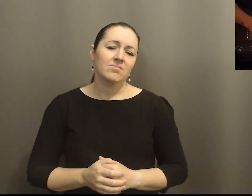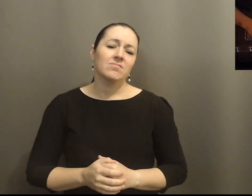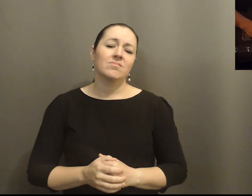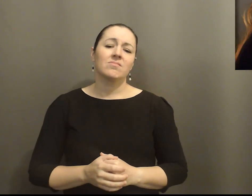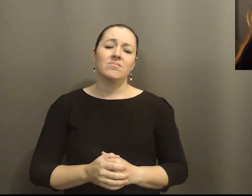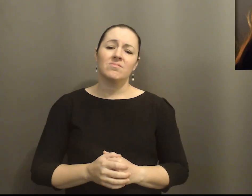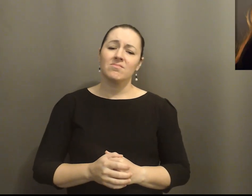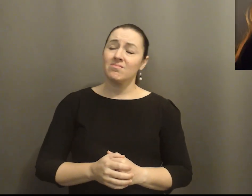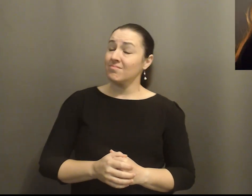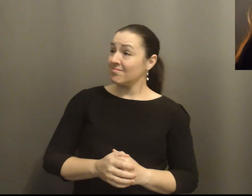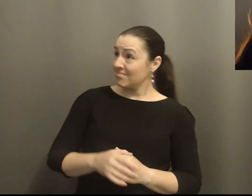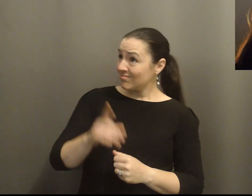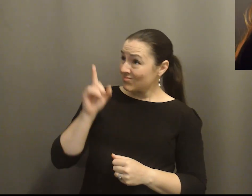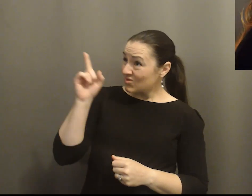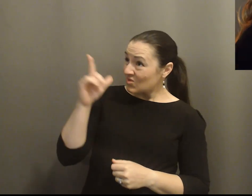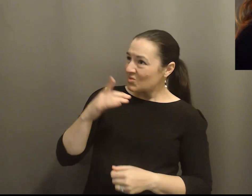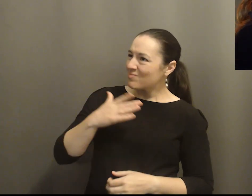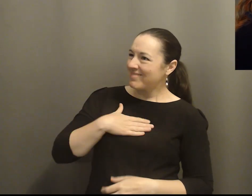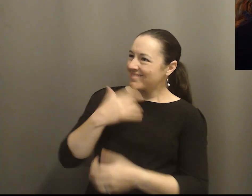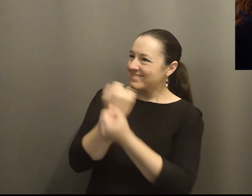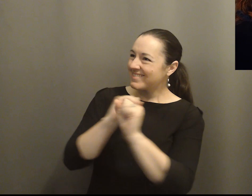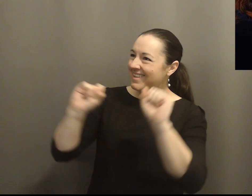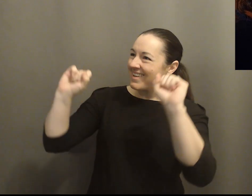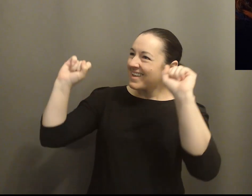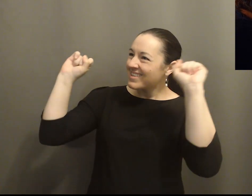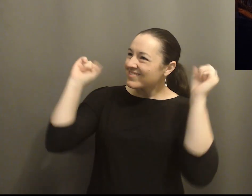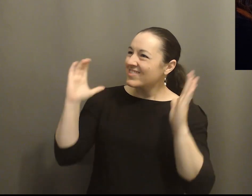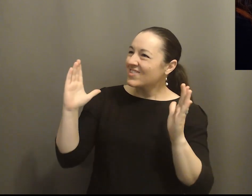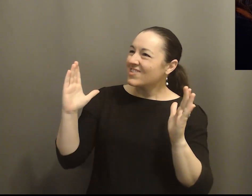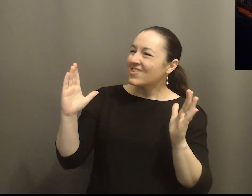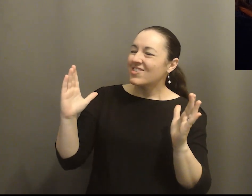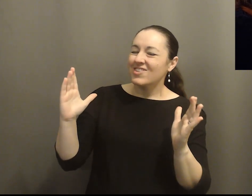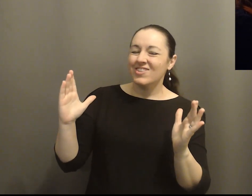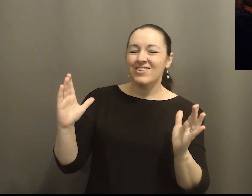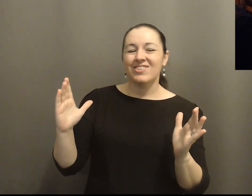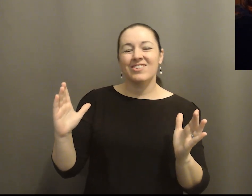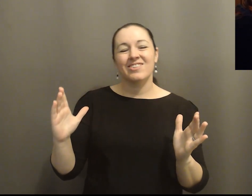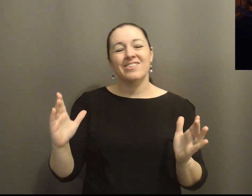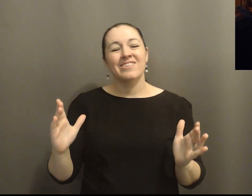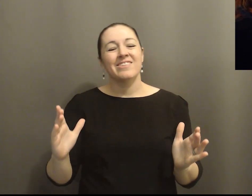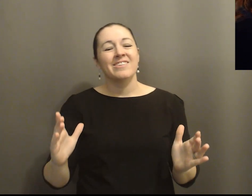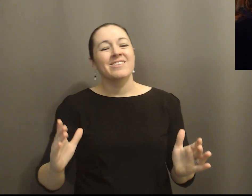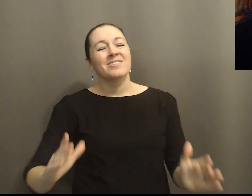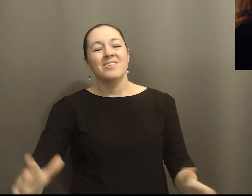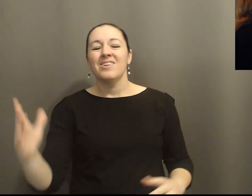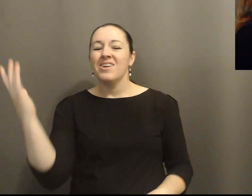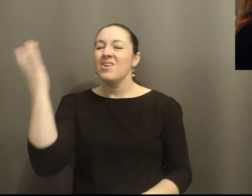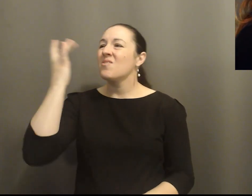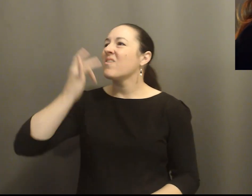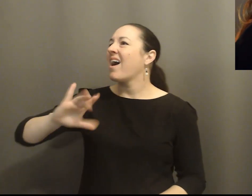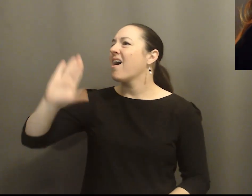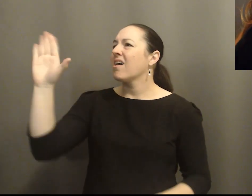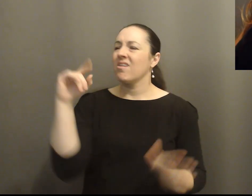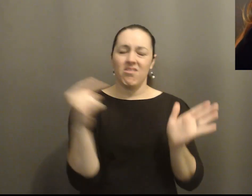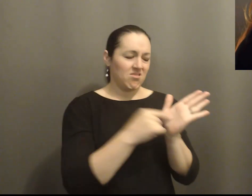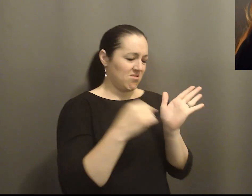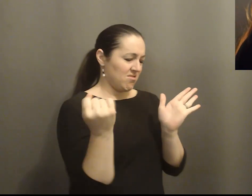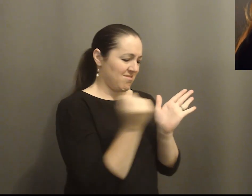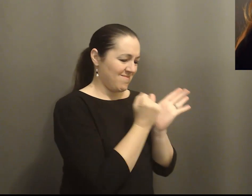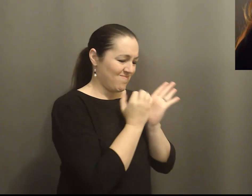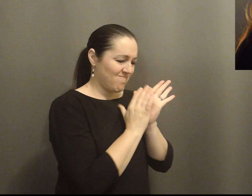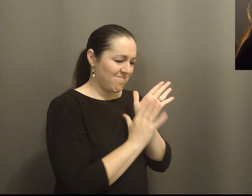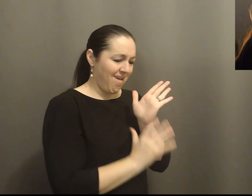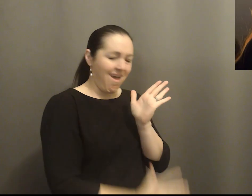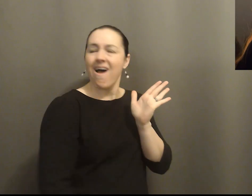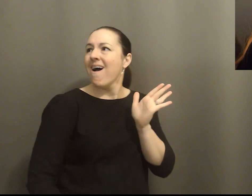I call you Savior For the blood that washed